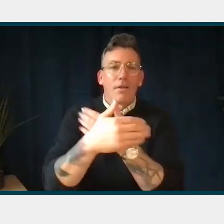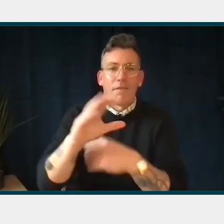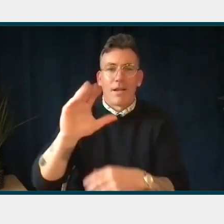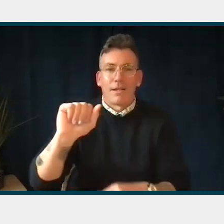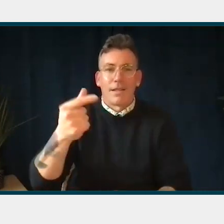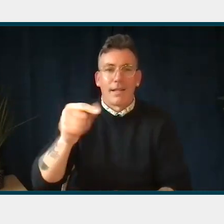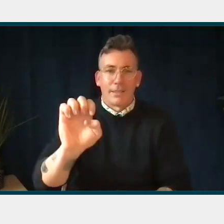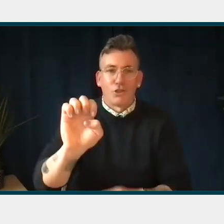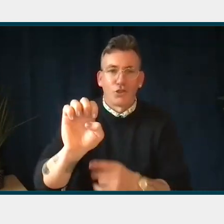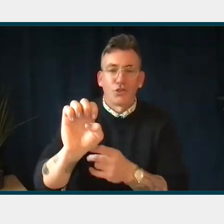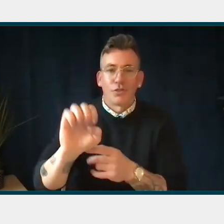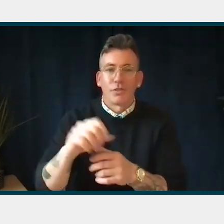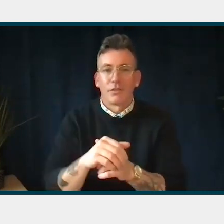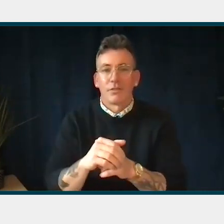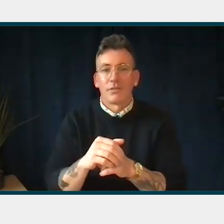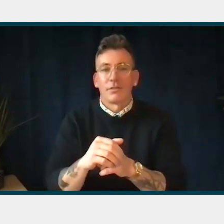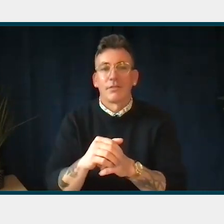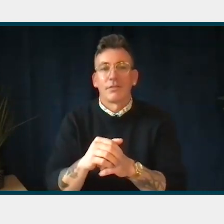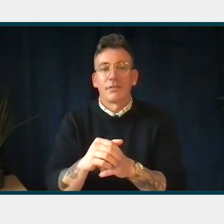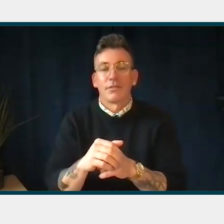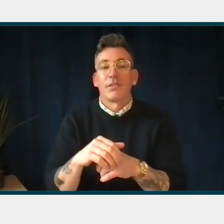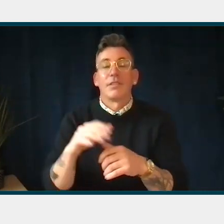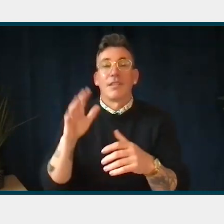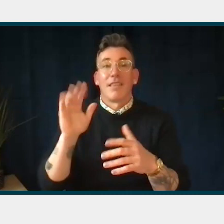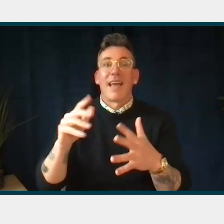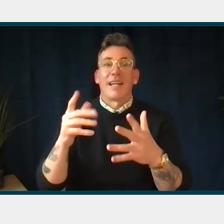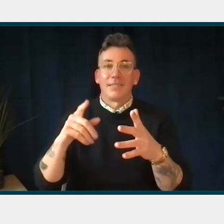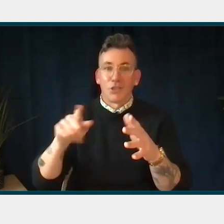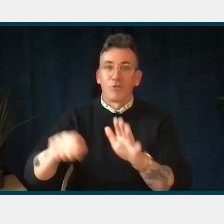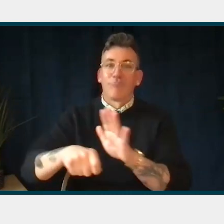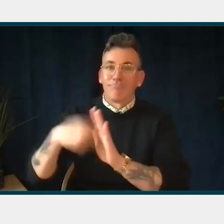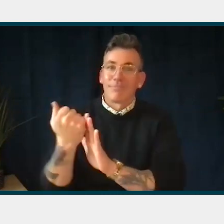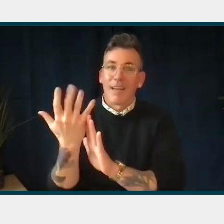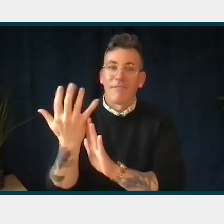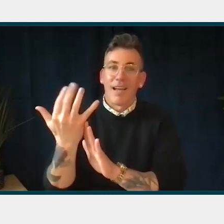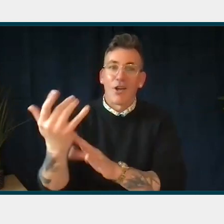Buy her book called Butterfly Cage.